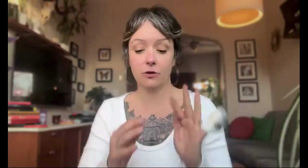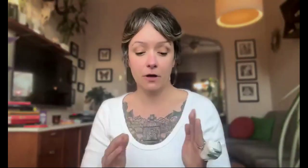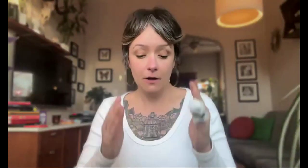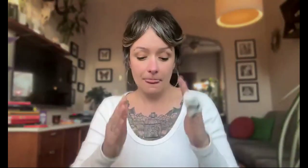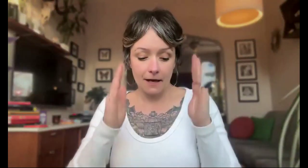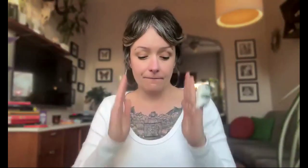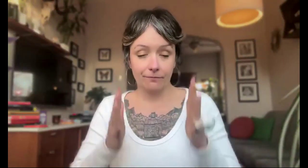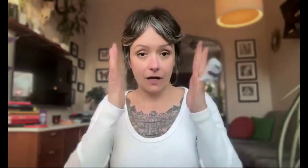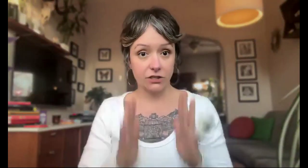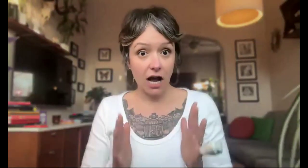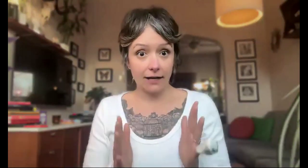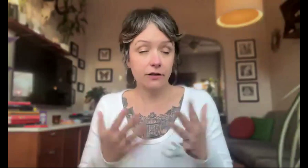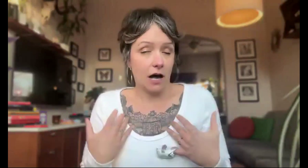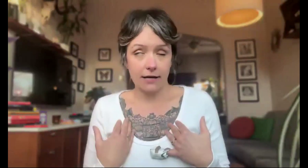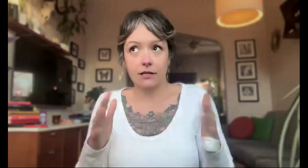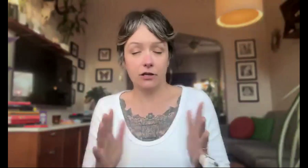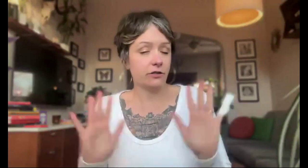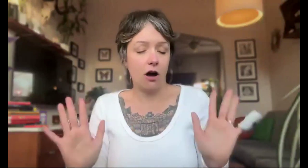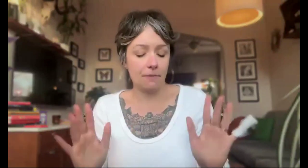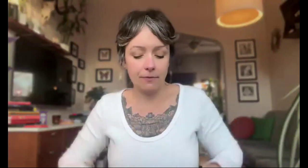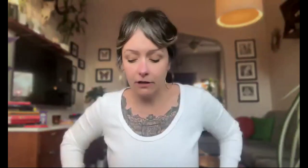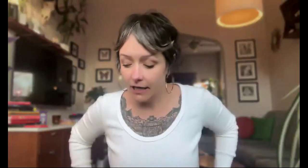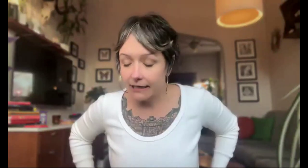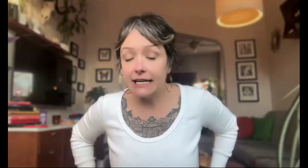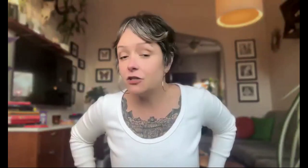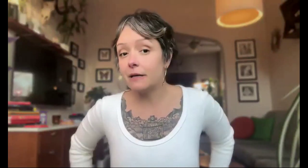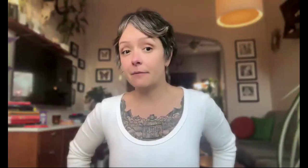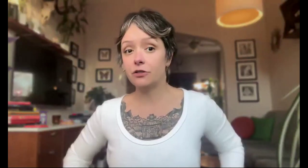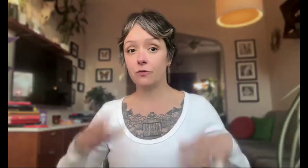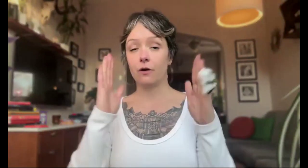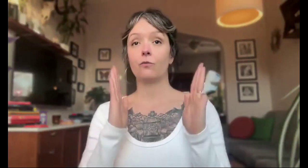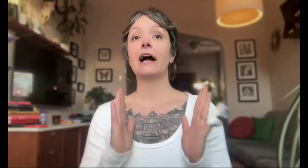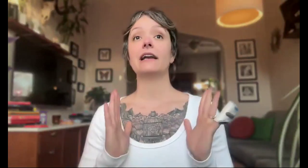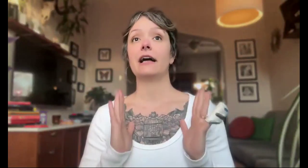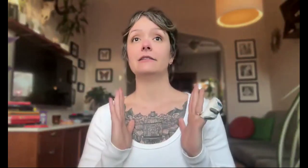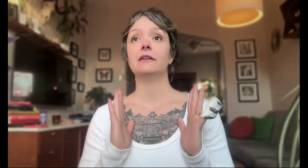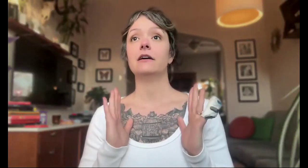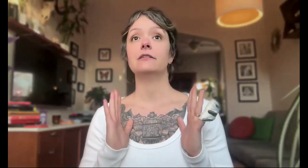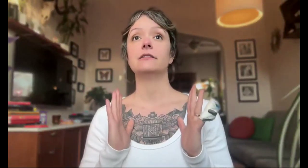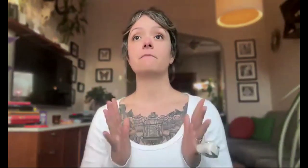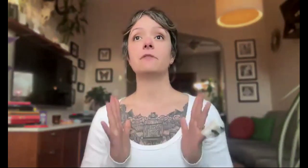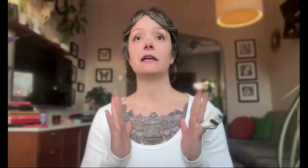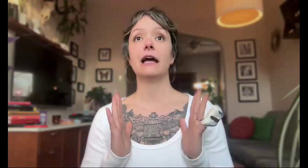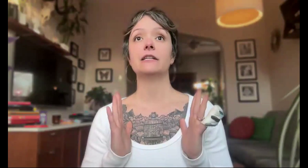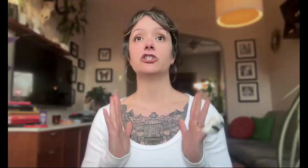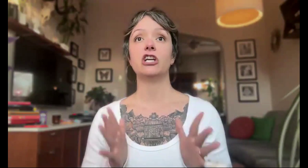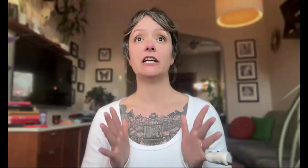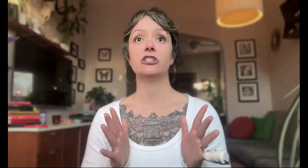So a child, us, adults, all people, need to be able to recognize something has changed